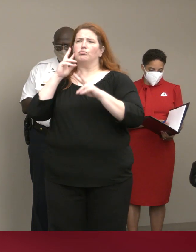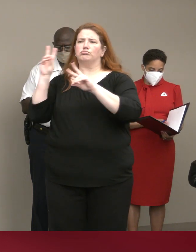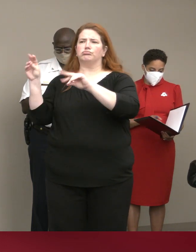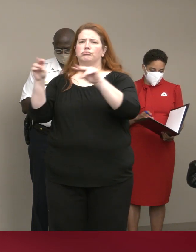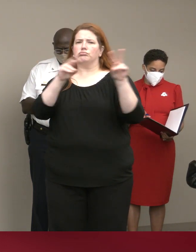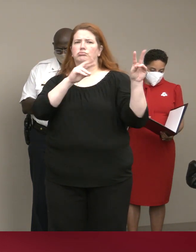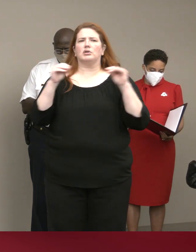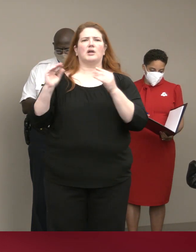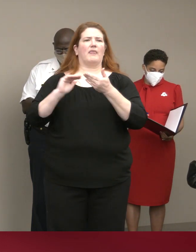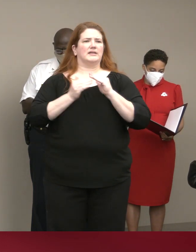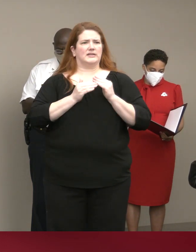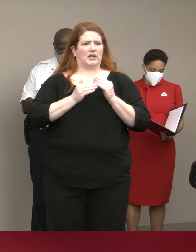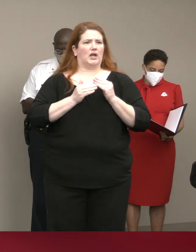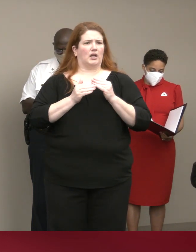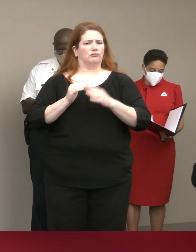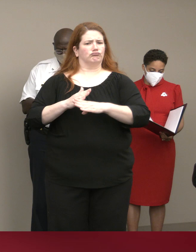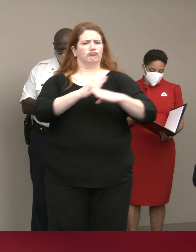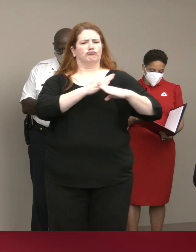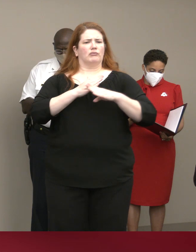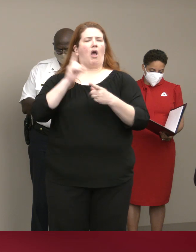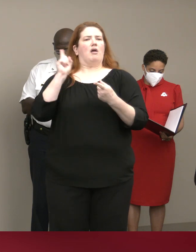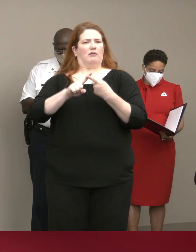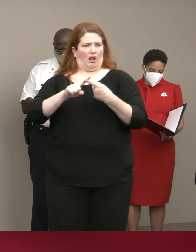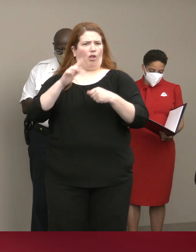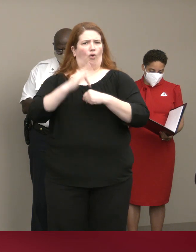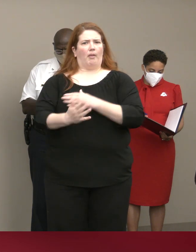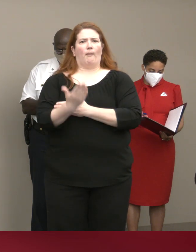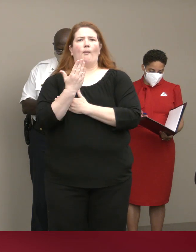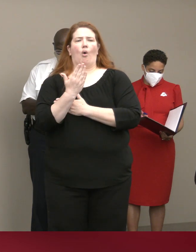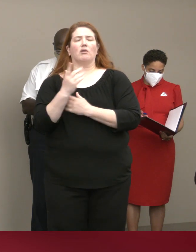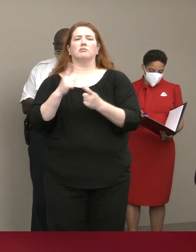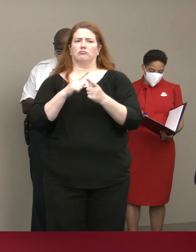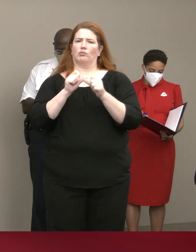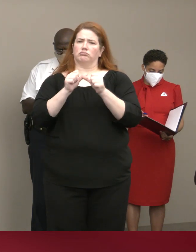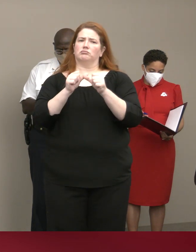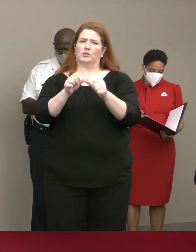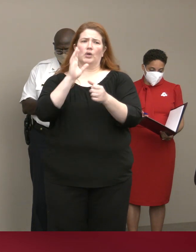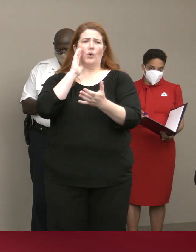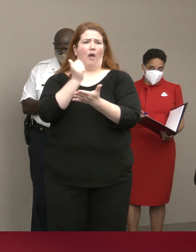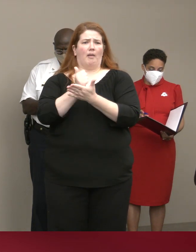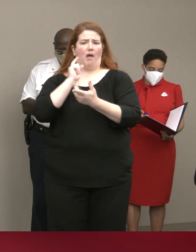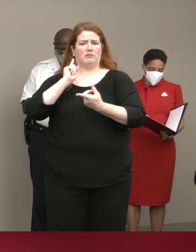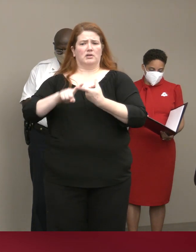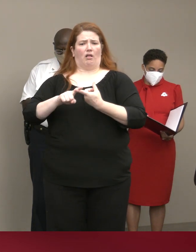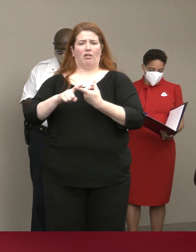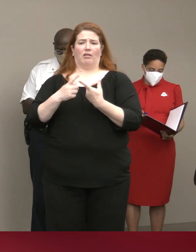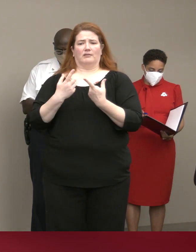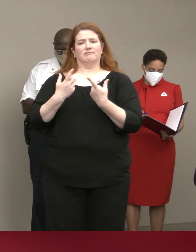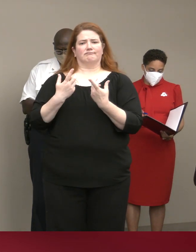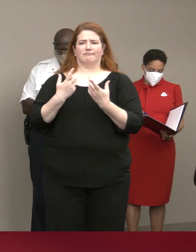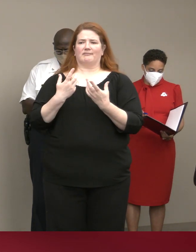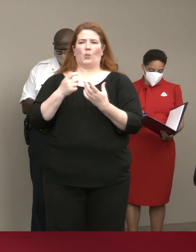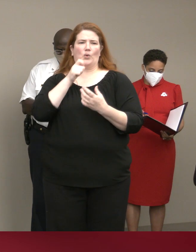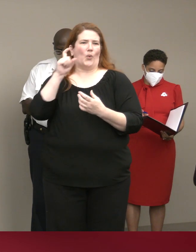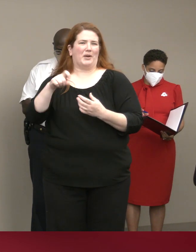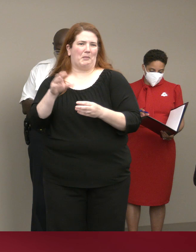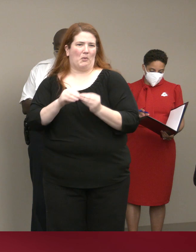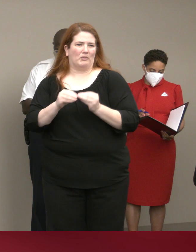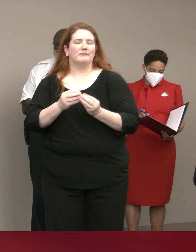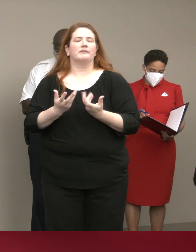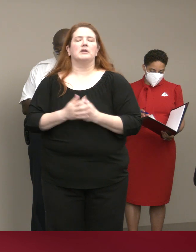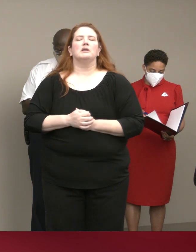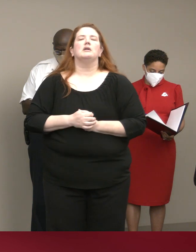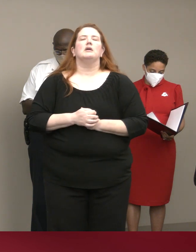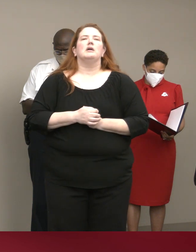early this morning, and they will continue to do so until further notice. To the criminals